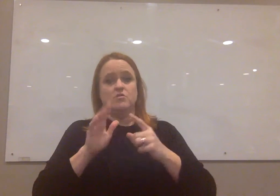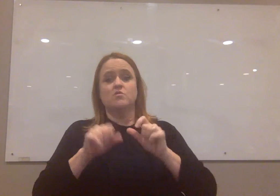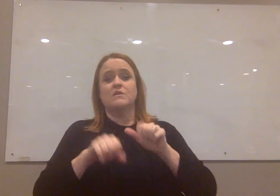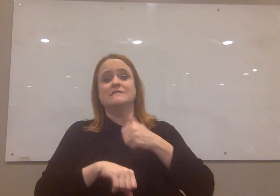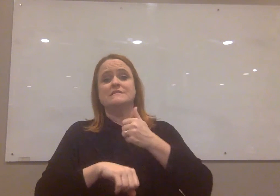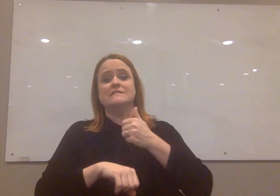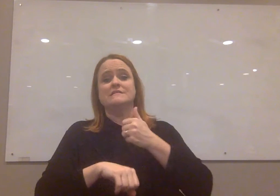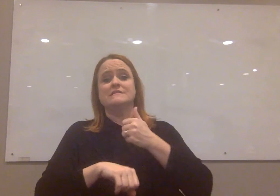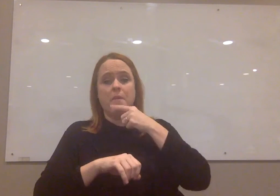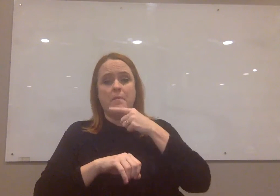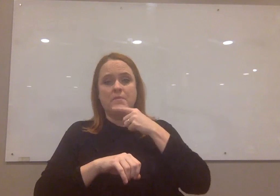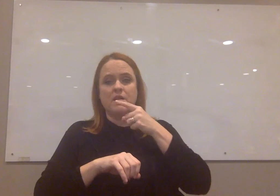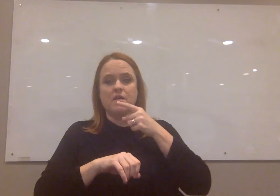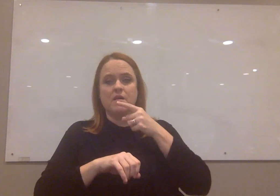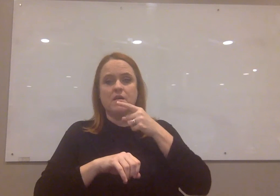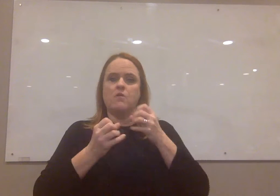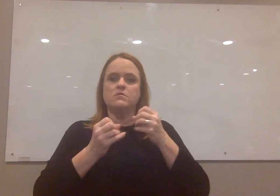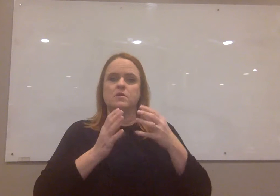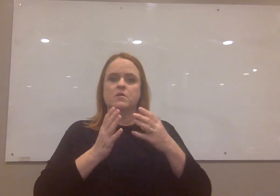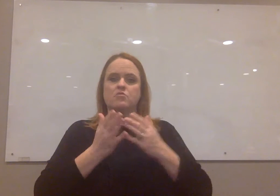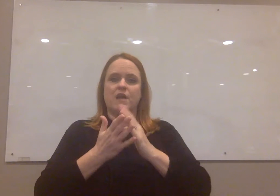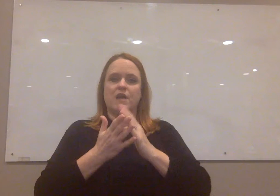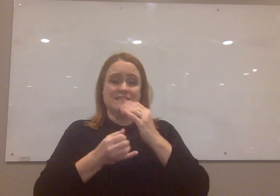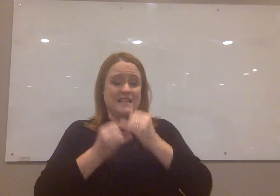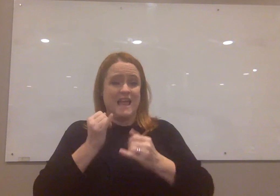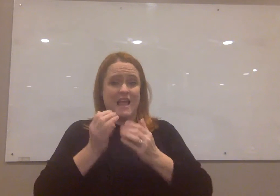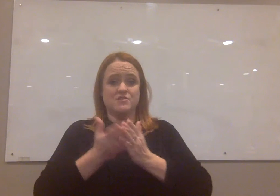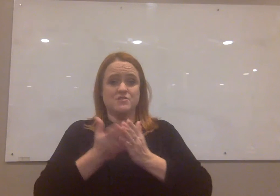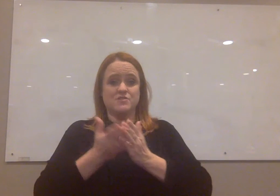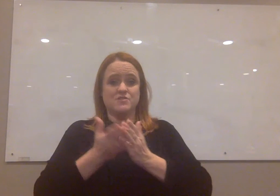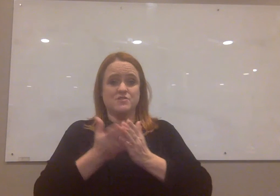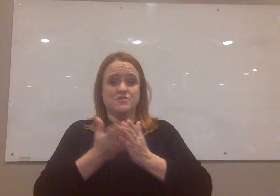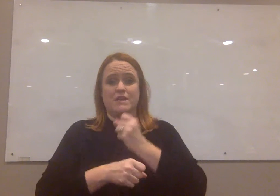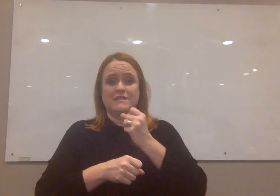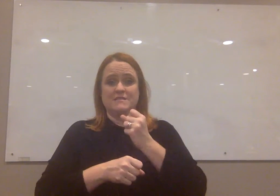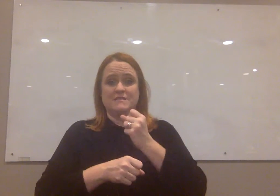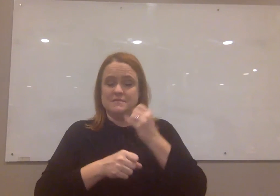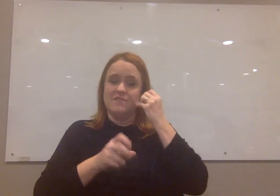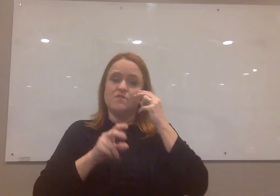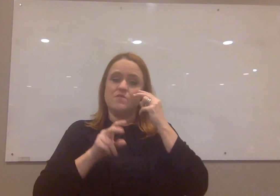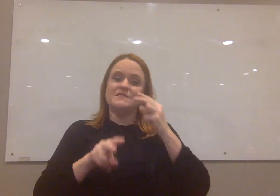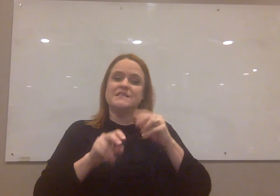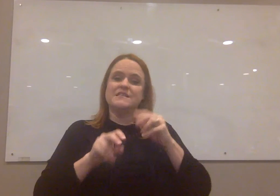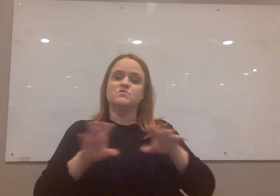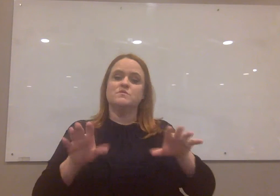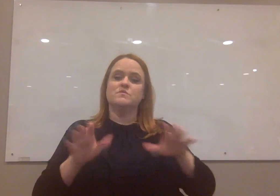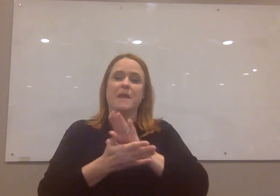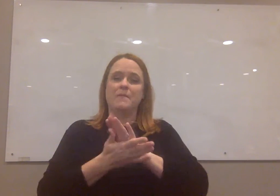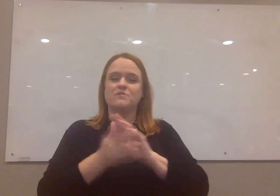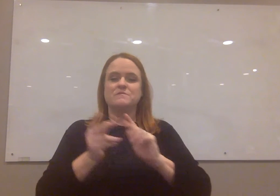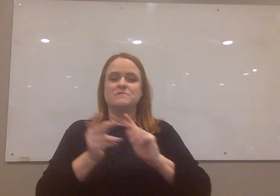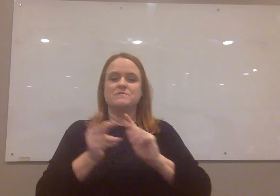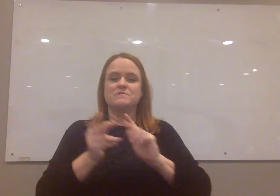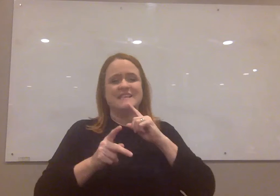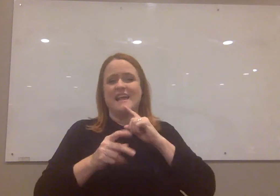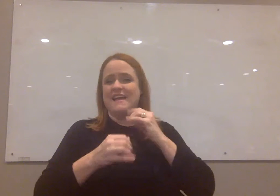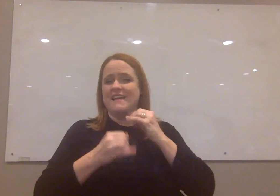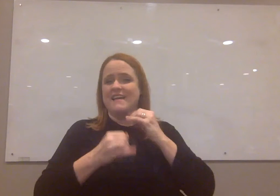it's just last write wins, which if you read any of the distributed papers, like last write wins is the worst system. Well, and also